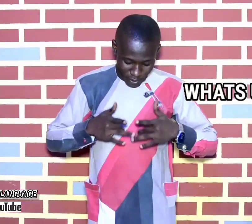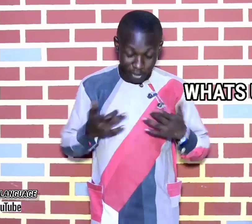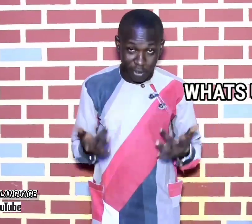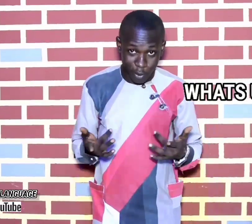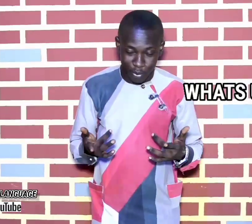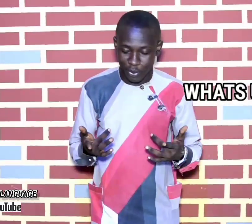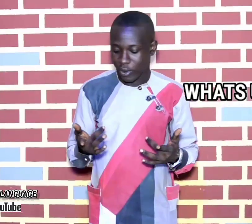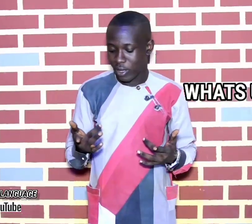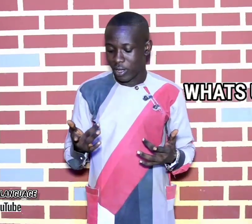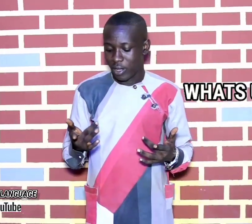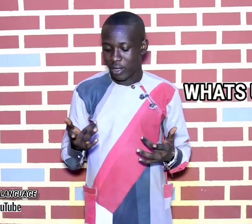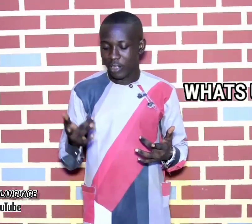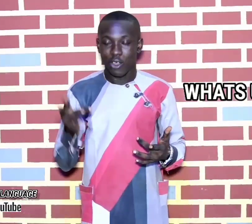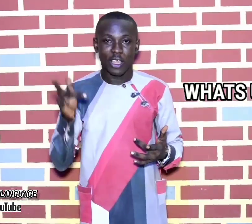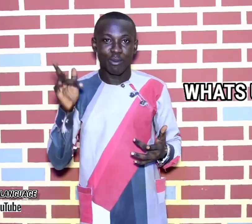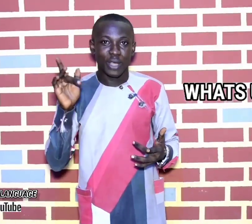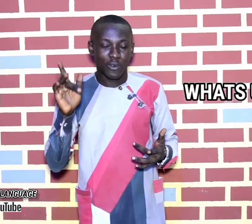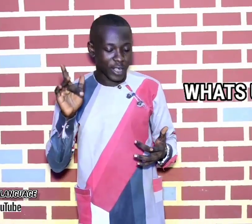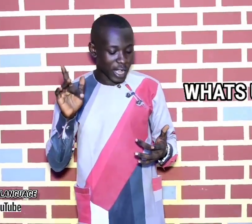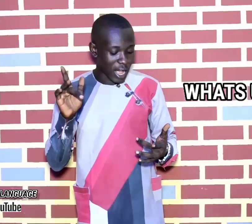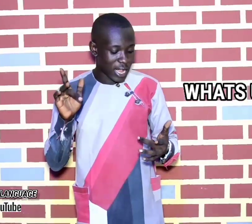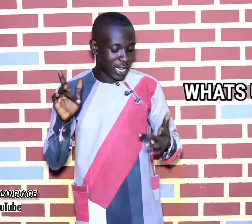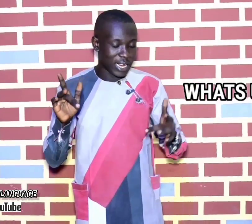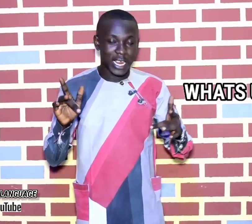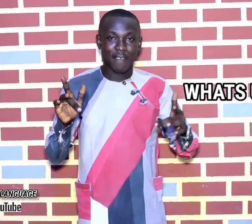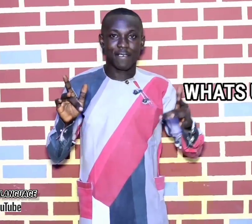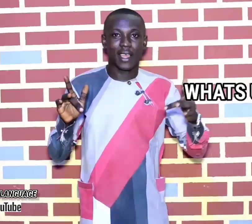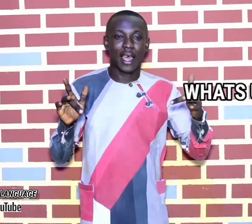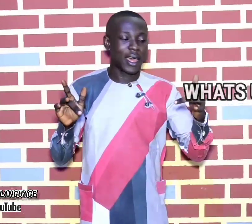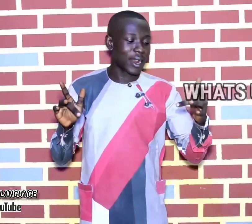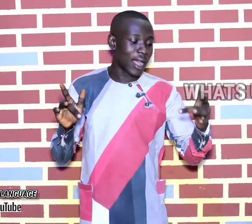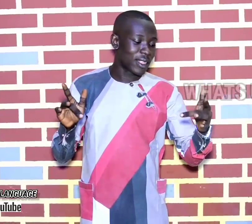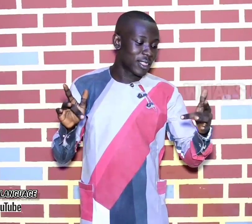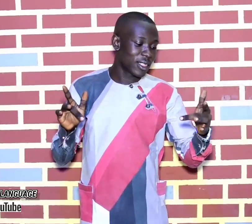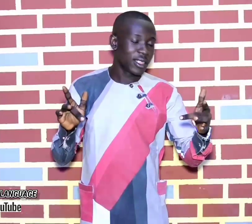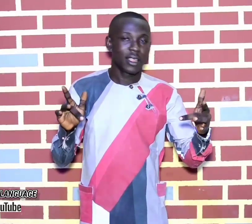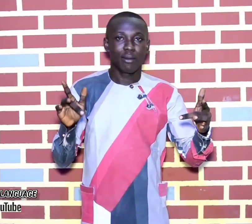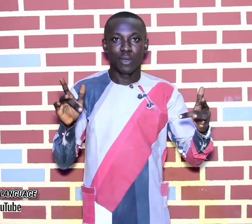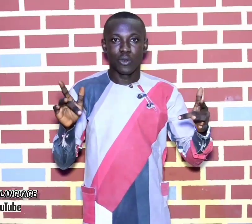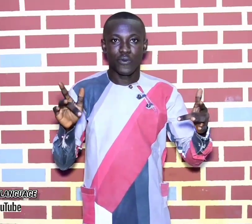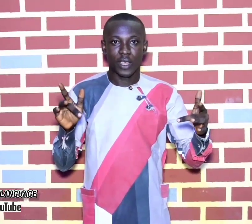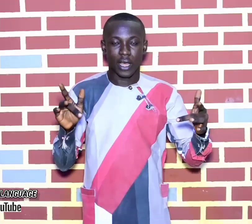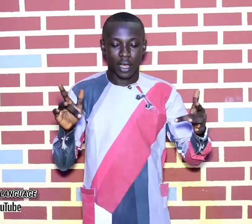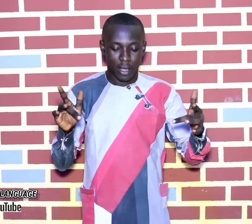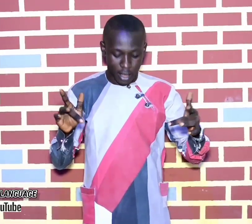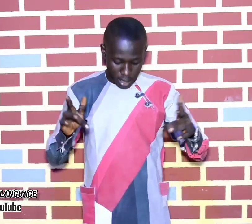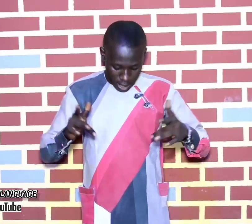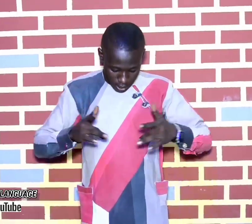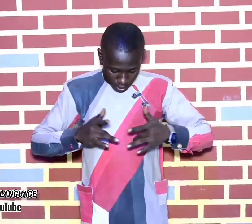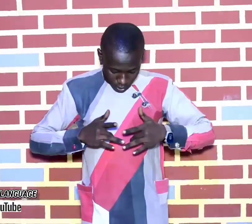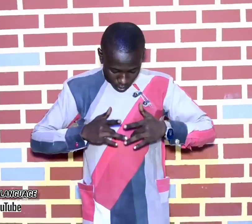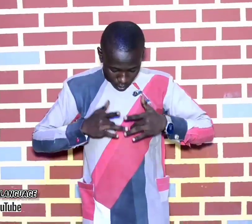What's up? Your middle finger, left, right middle finger. What's